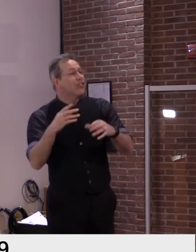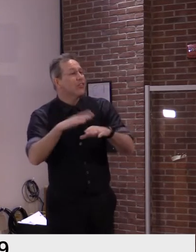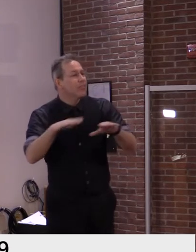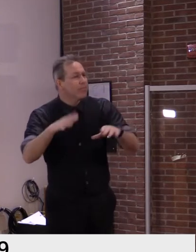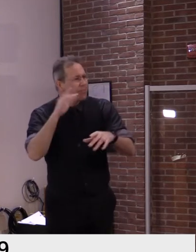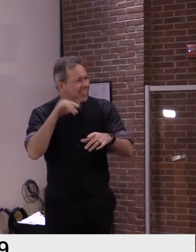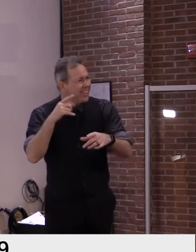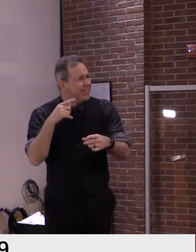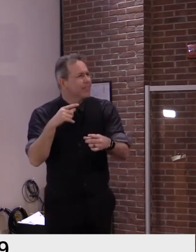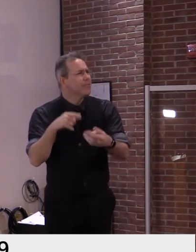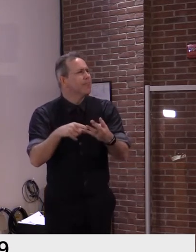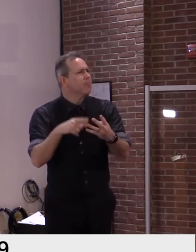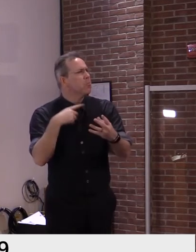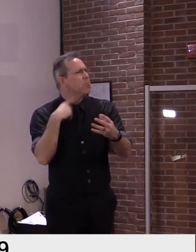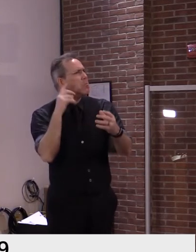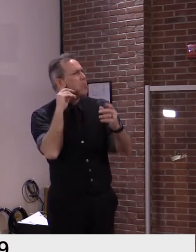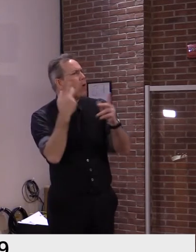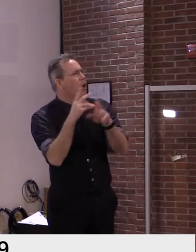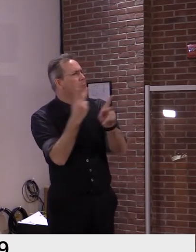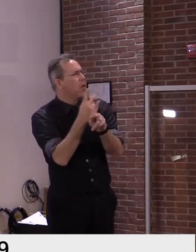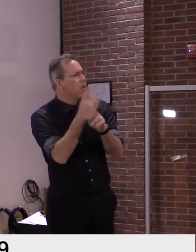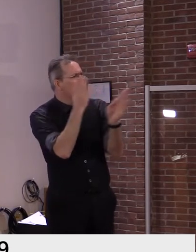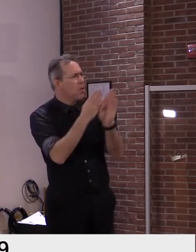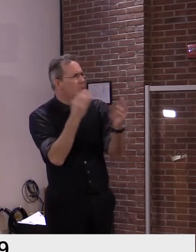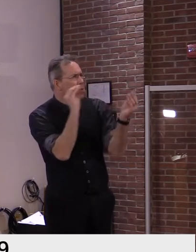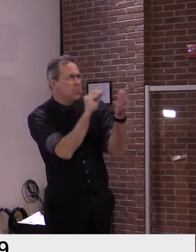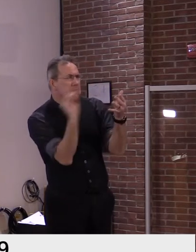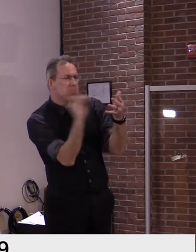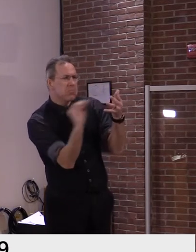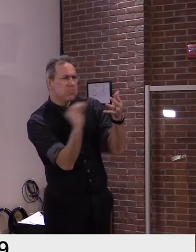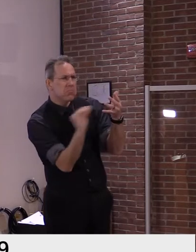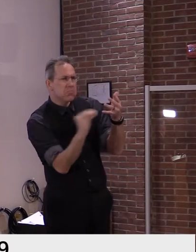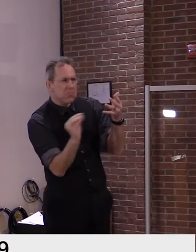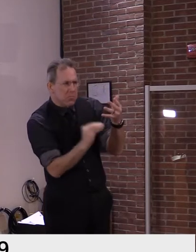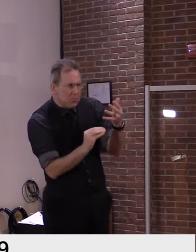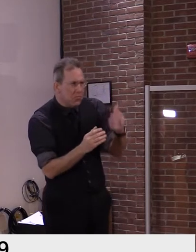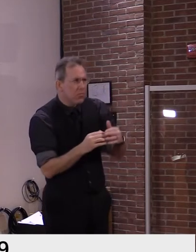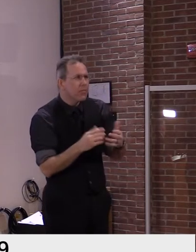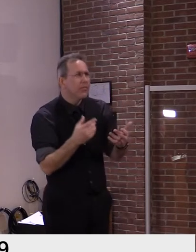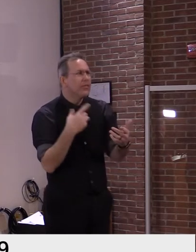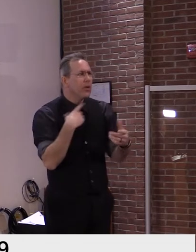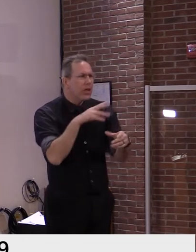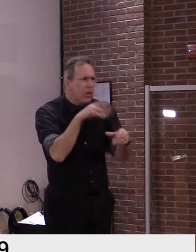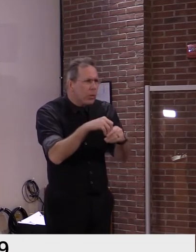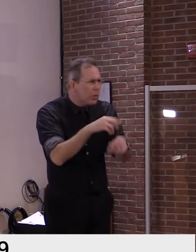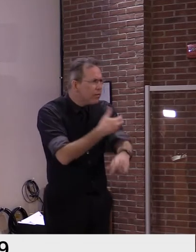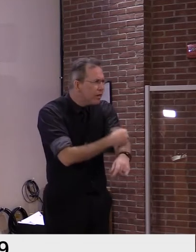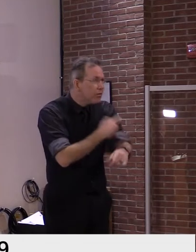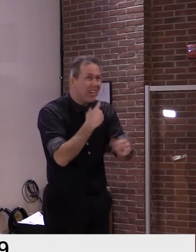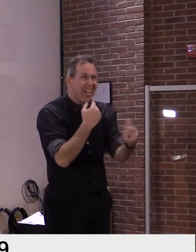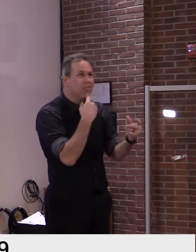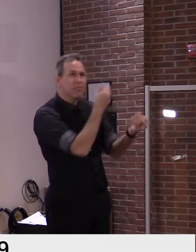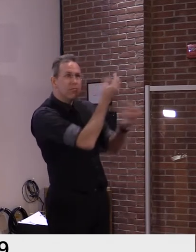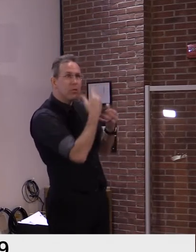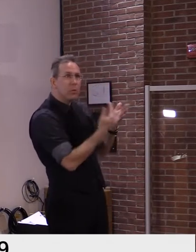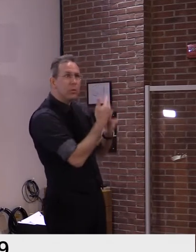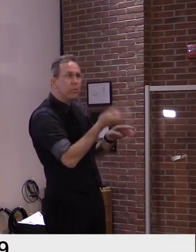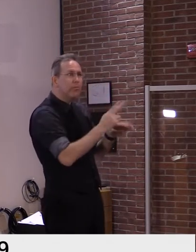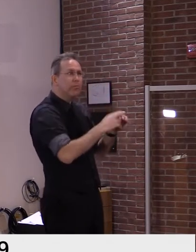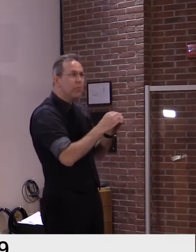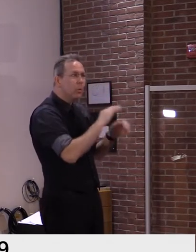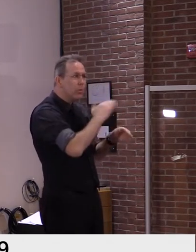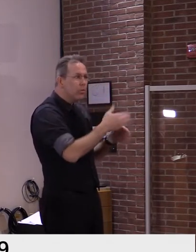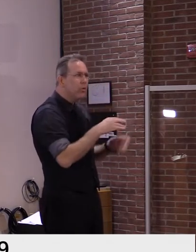new availability of vaccine. We've had 5,400 doses that just came in of Johnson & Johnson. We hope that